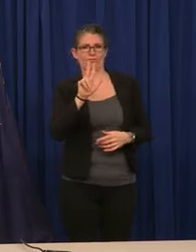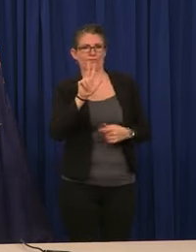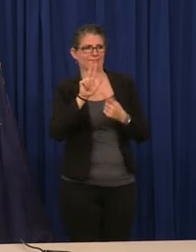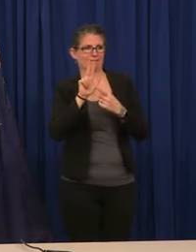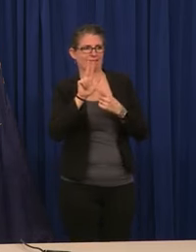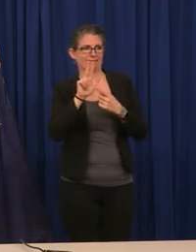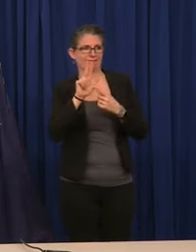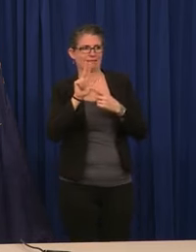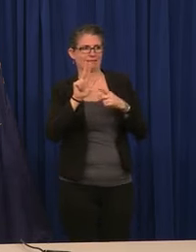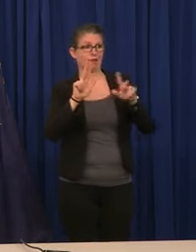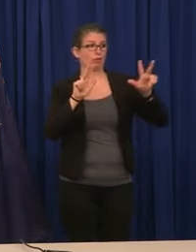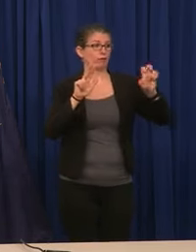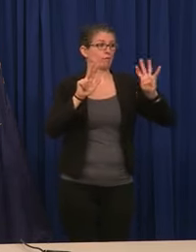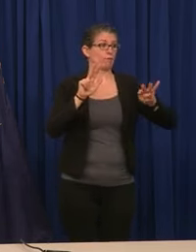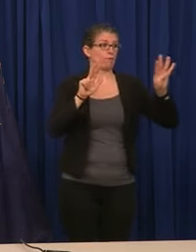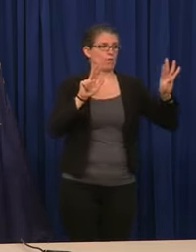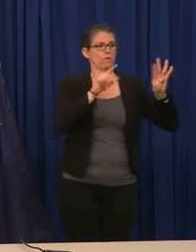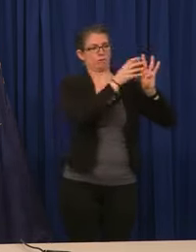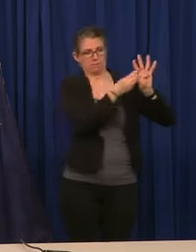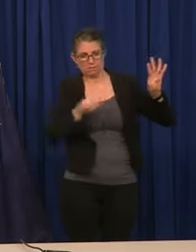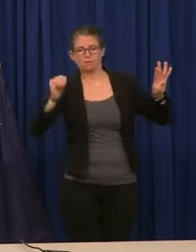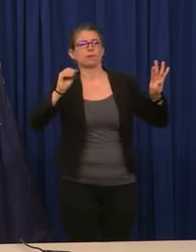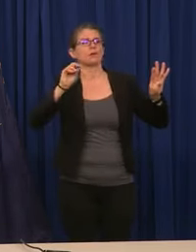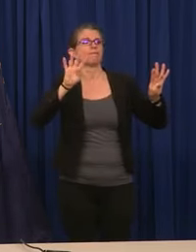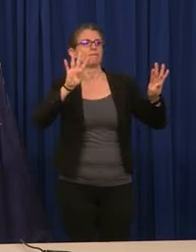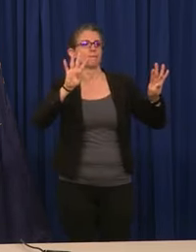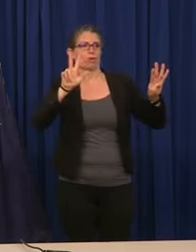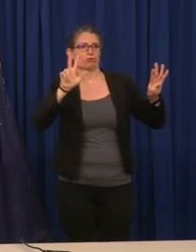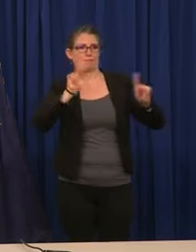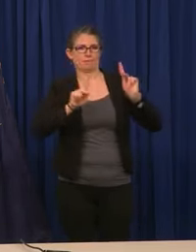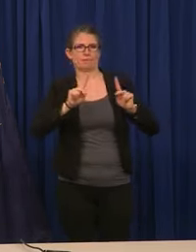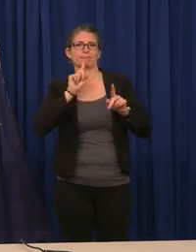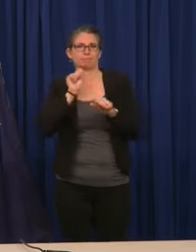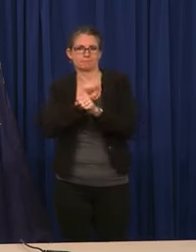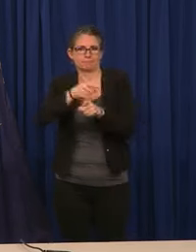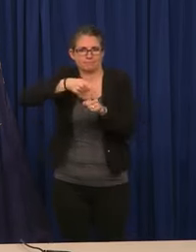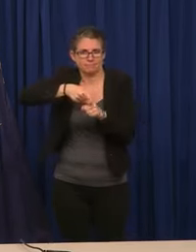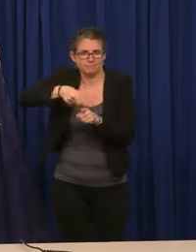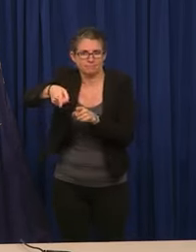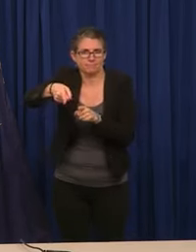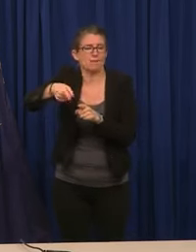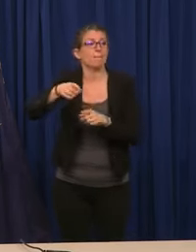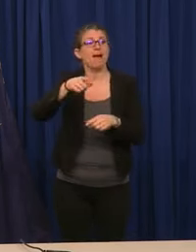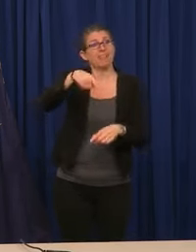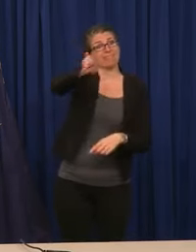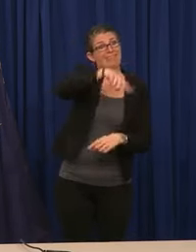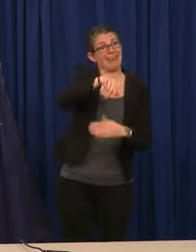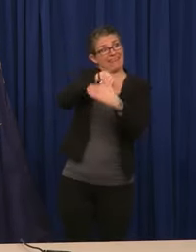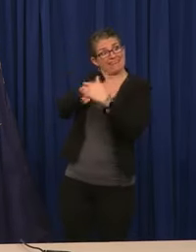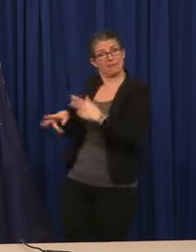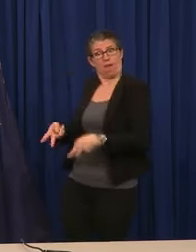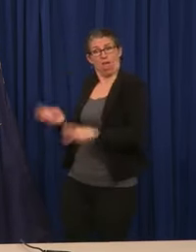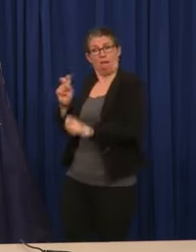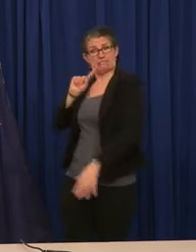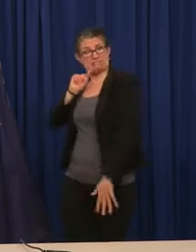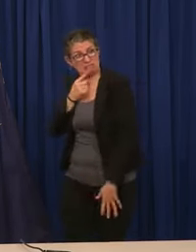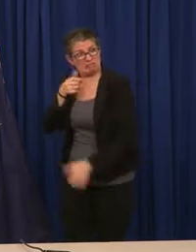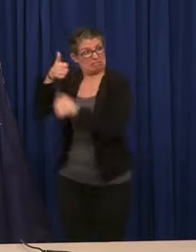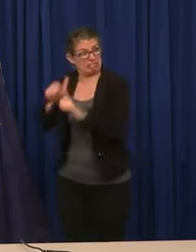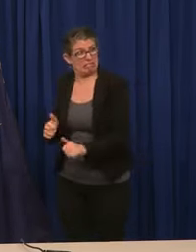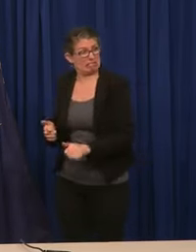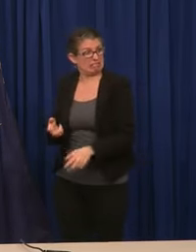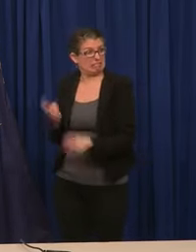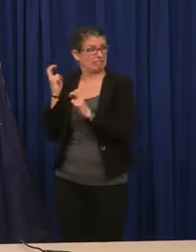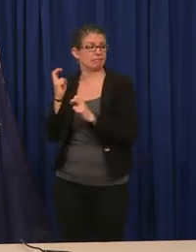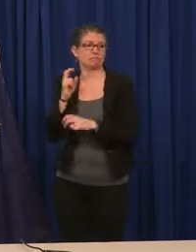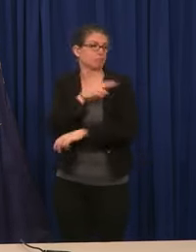of any of them who have been hospitalized at this time. Dustin? Have decision makers coalesced around data now? Is that why we're